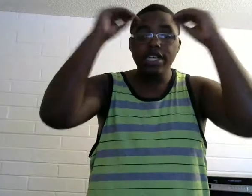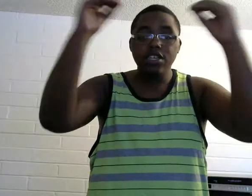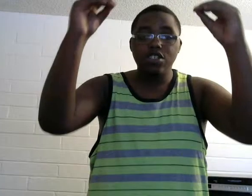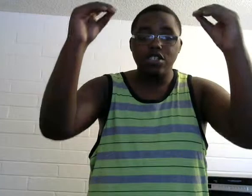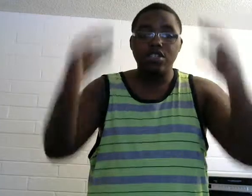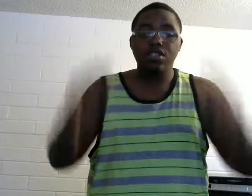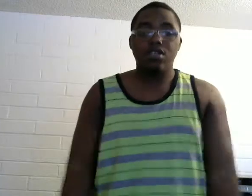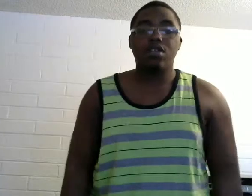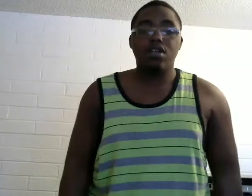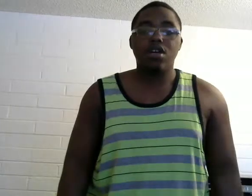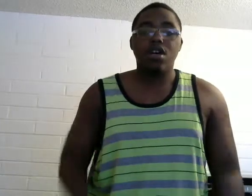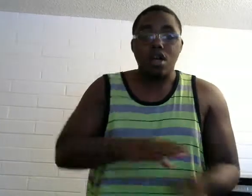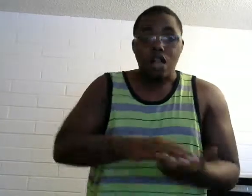Teach,